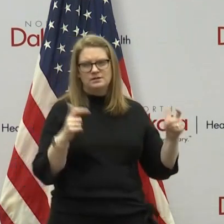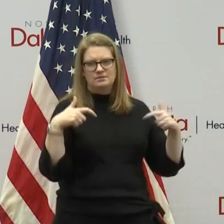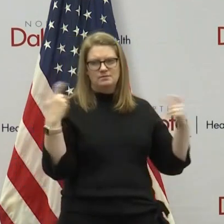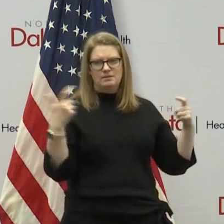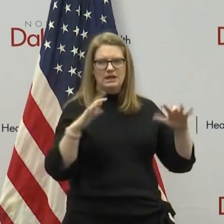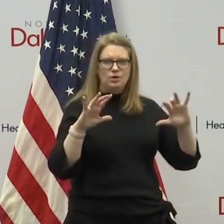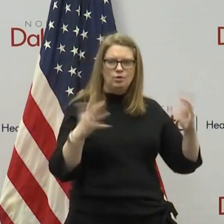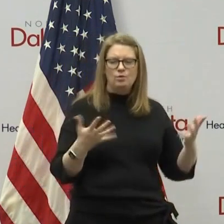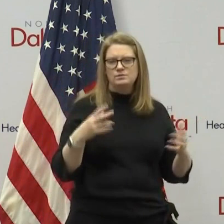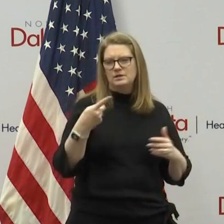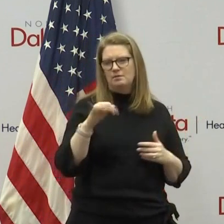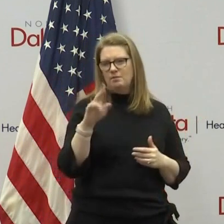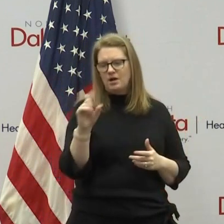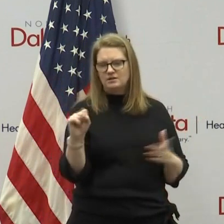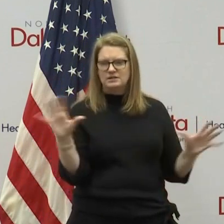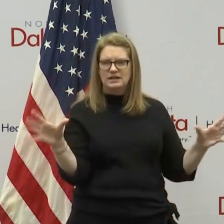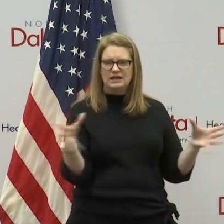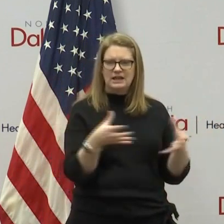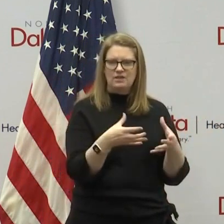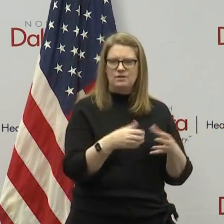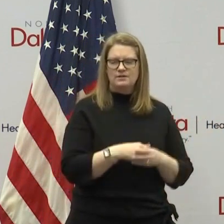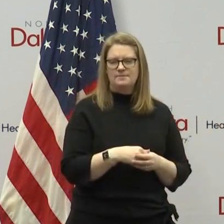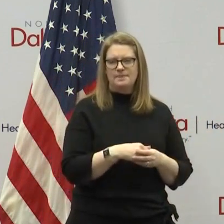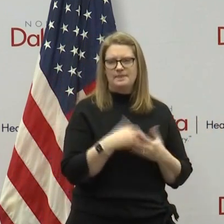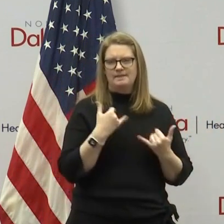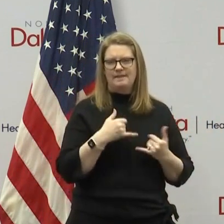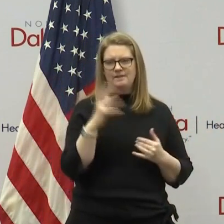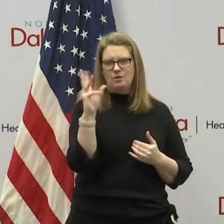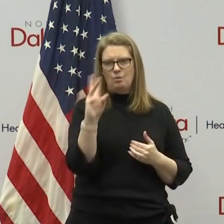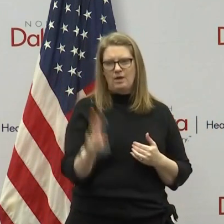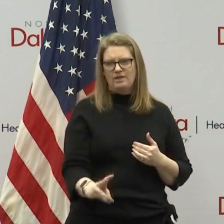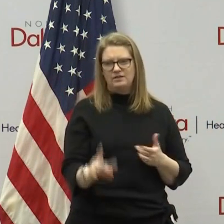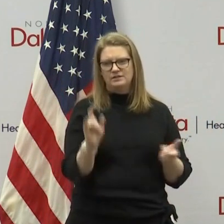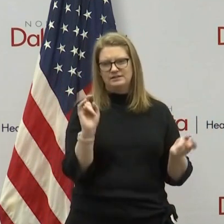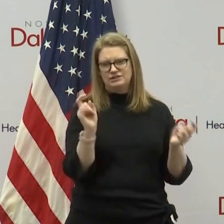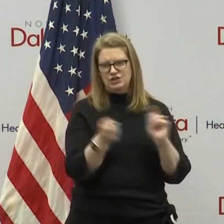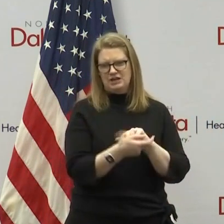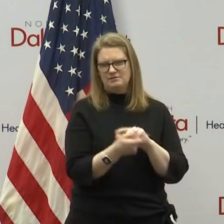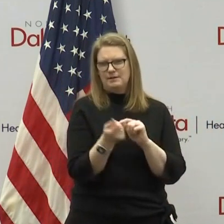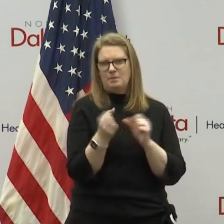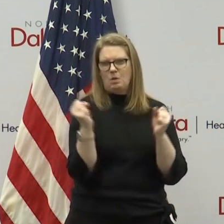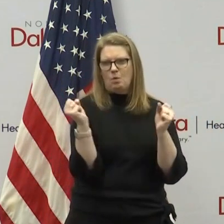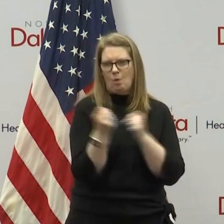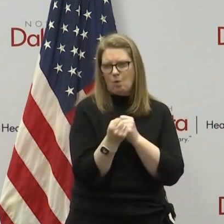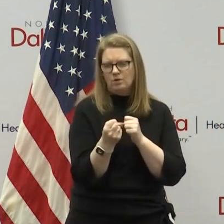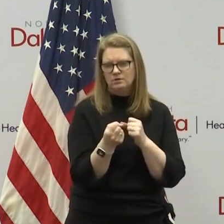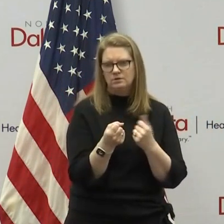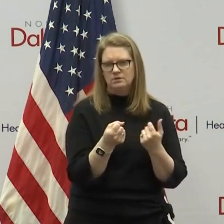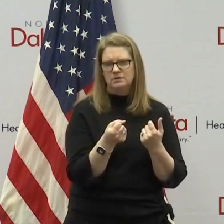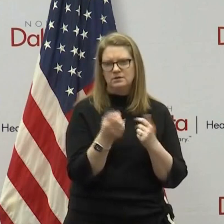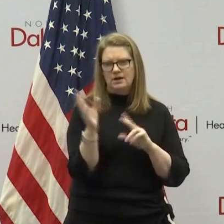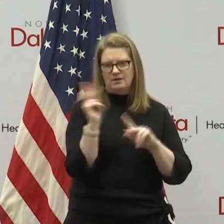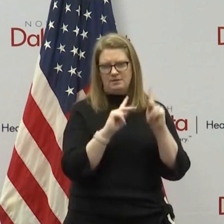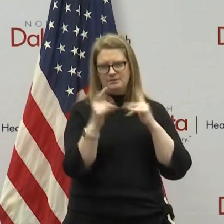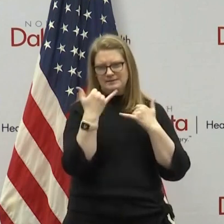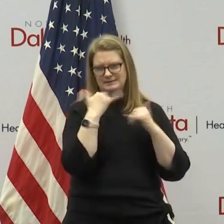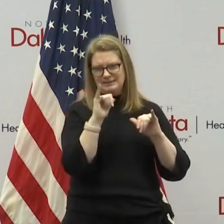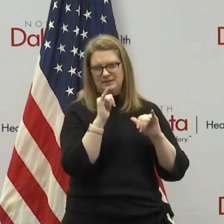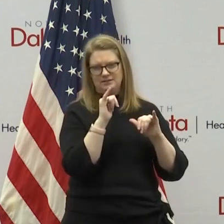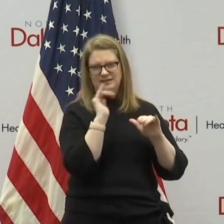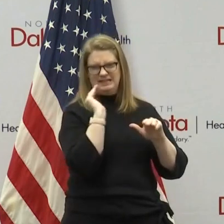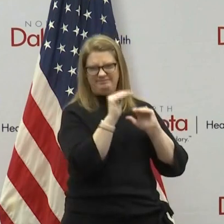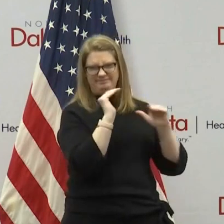groups out at parks and gatherings and such. Even though the weather is now turned around a little bit, are you still getting those same reports, or has it kind of